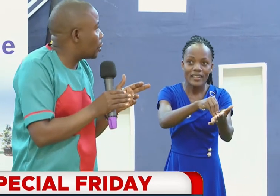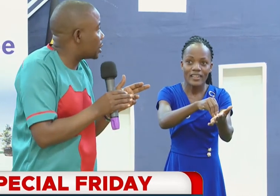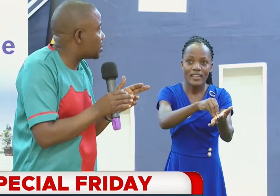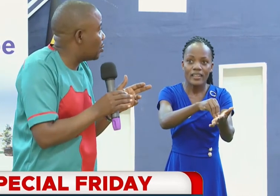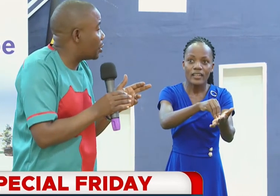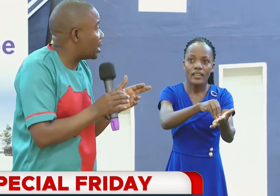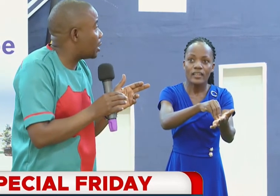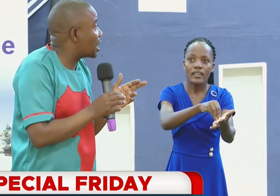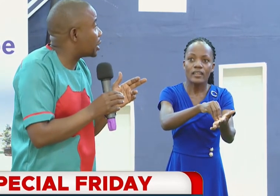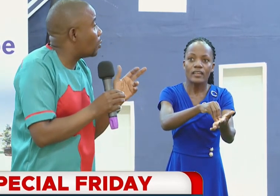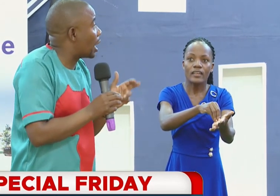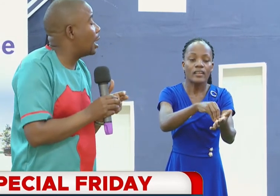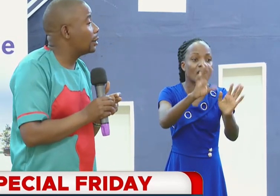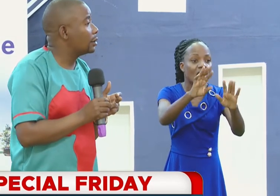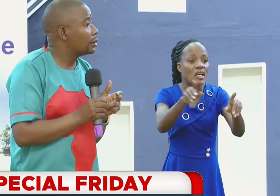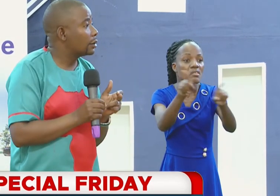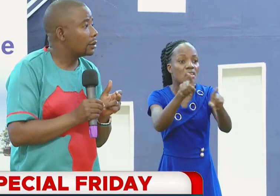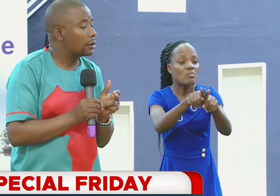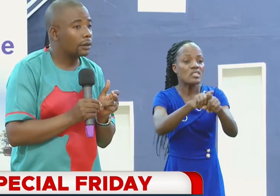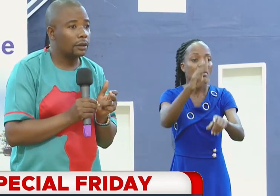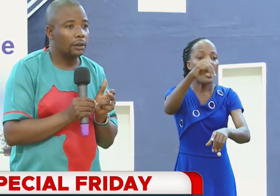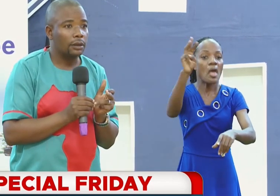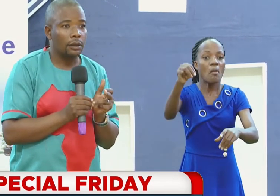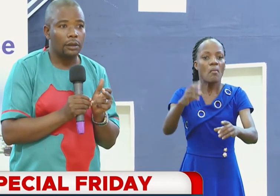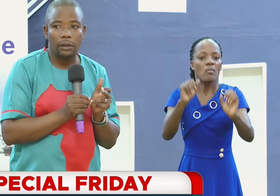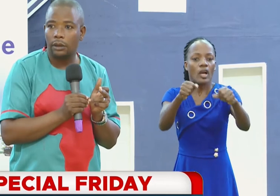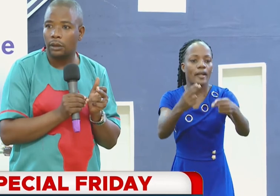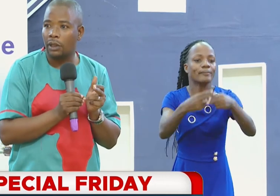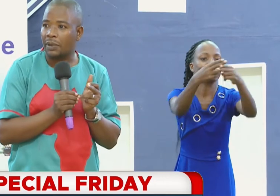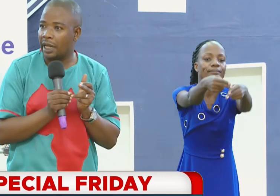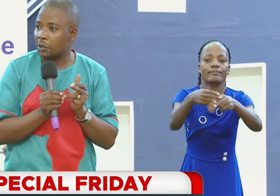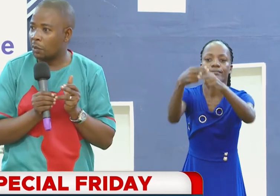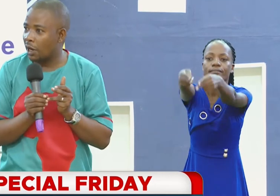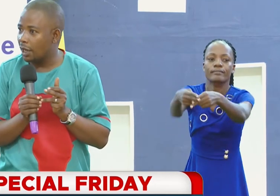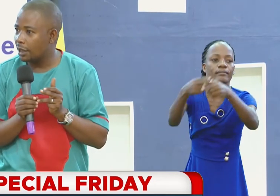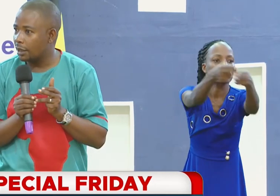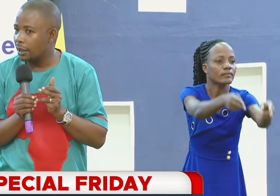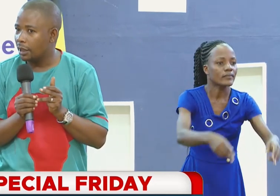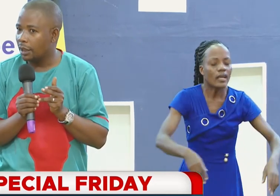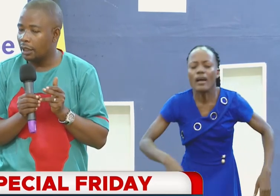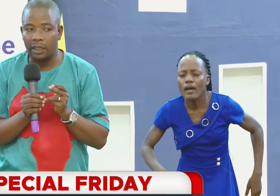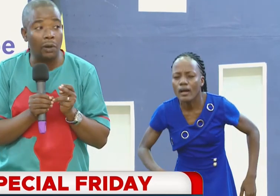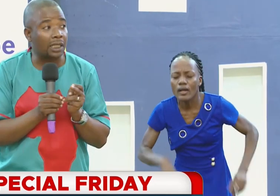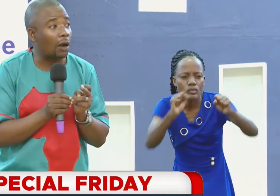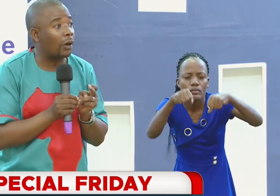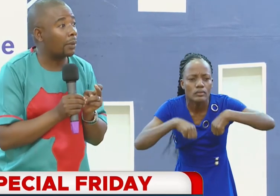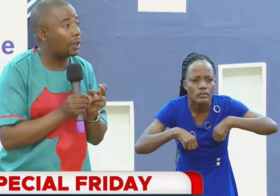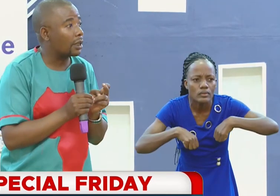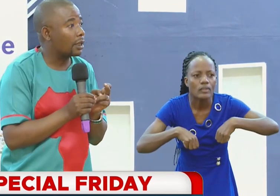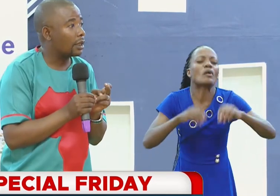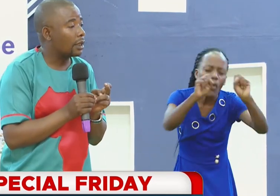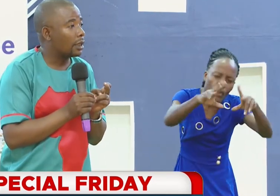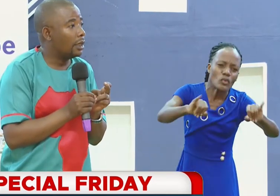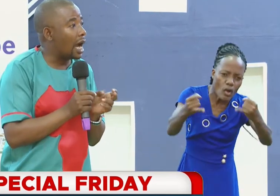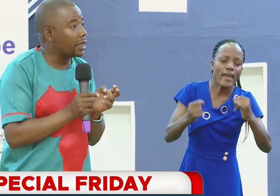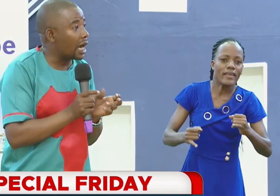short loans. Mobile money nayo kati yeewola. Even now mobile money gives out short loans. Naga byaddala bisoboka. And you say, is it possible? Tukwekezaako olabe.